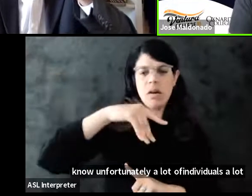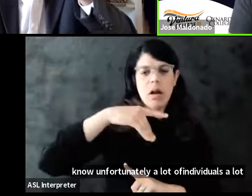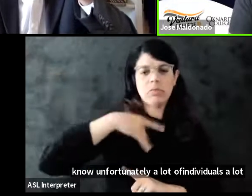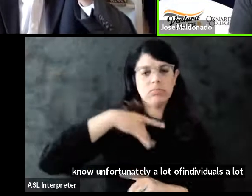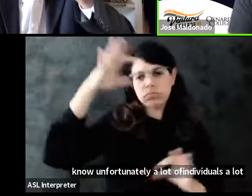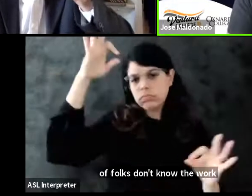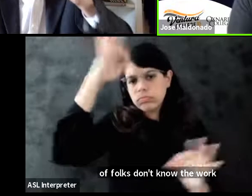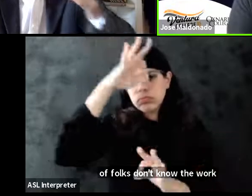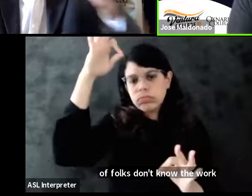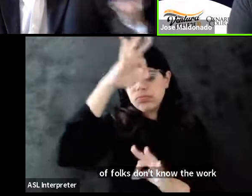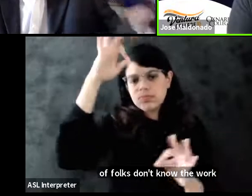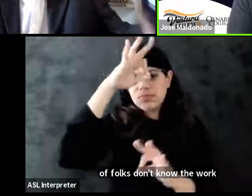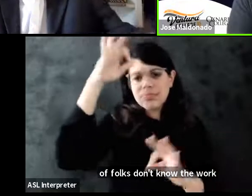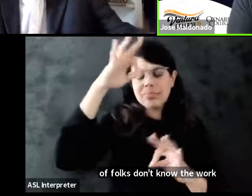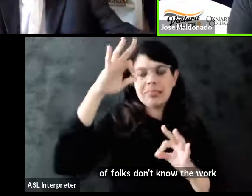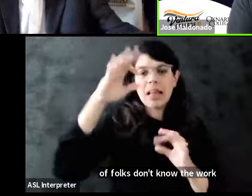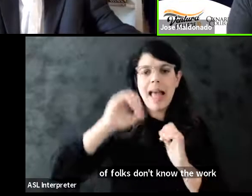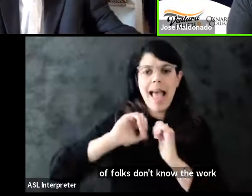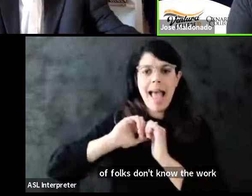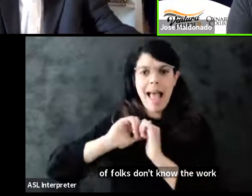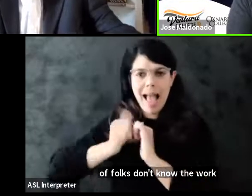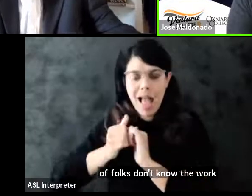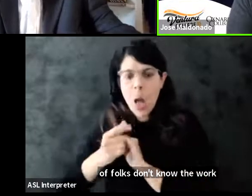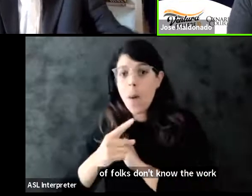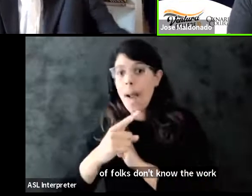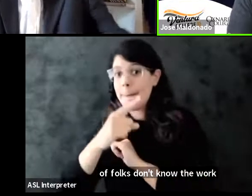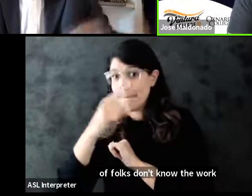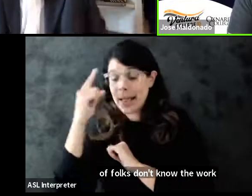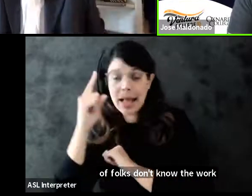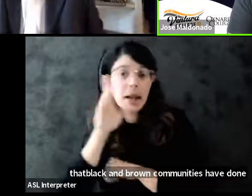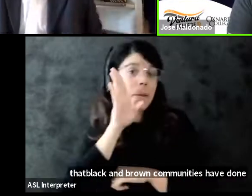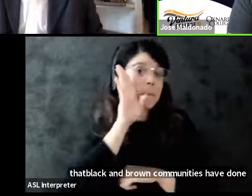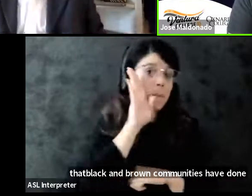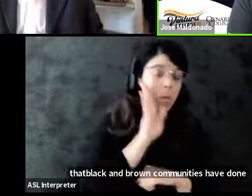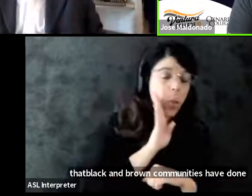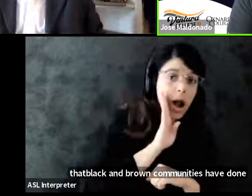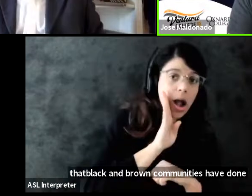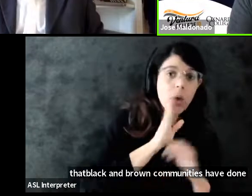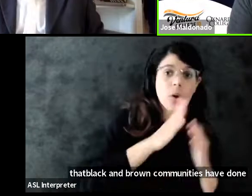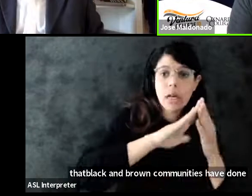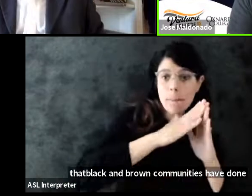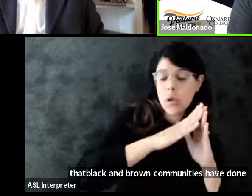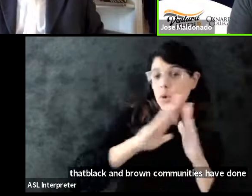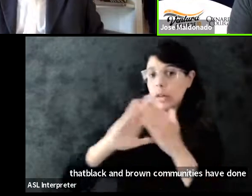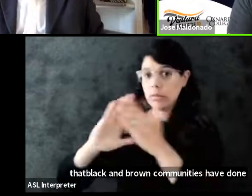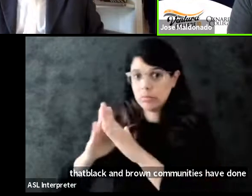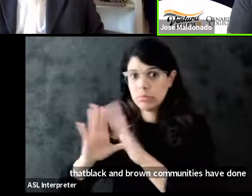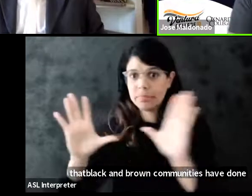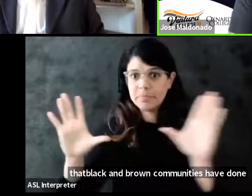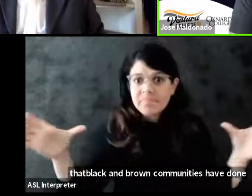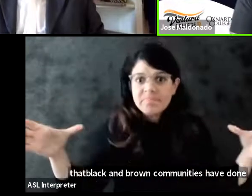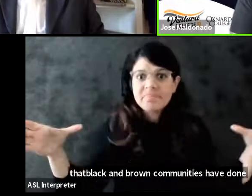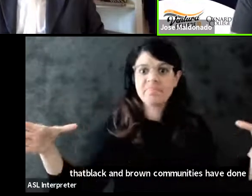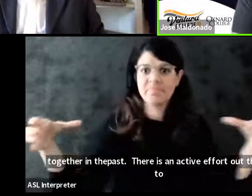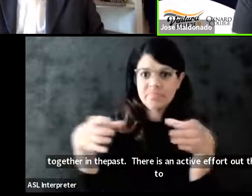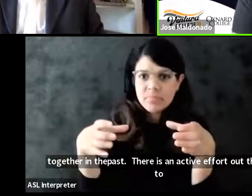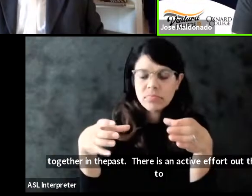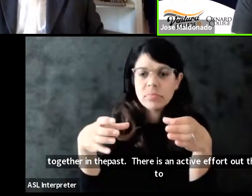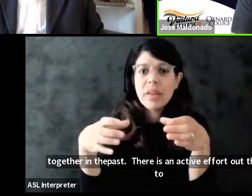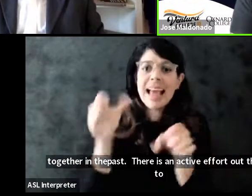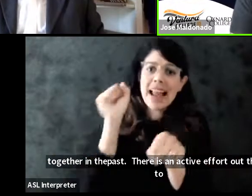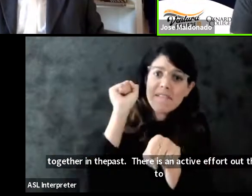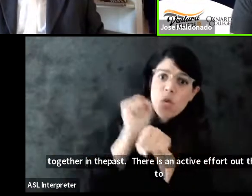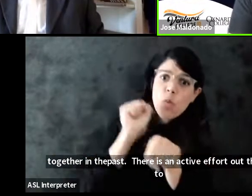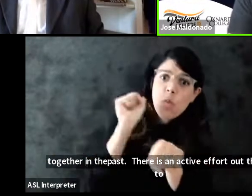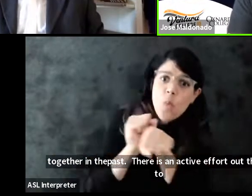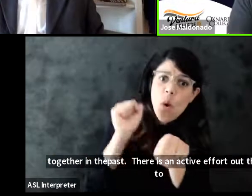in the past. I think that there is an active effort out there to keep us uneducated, to keep us divided, right? Because